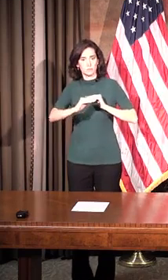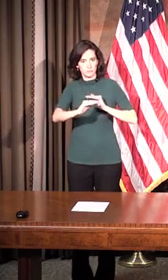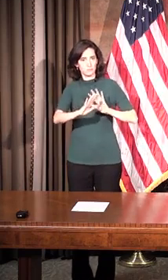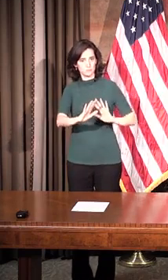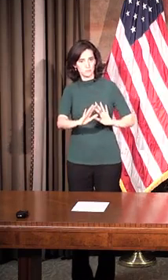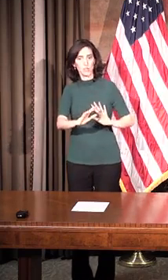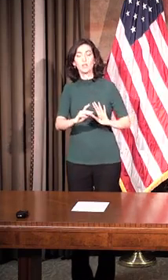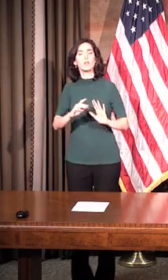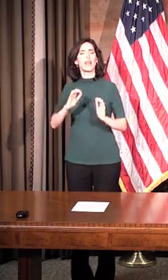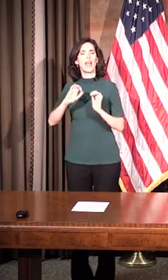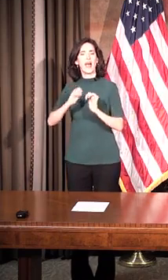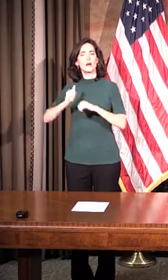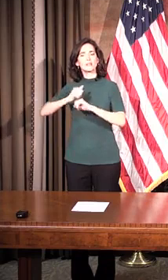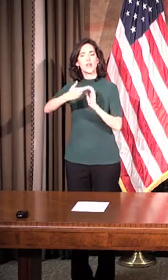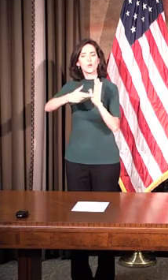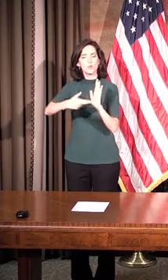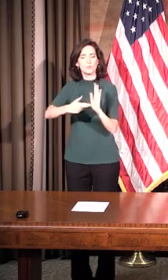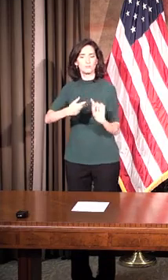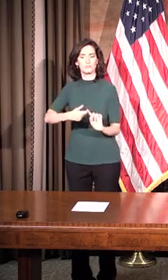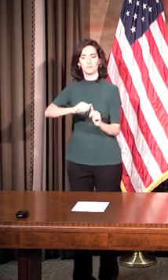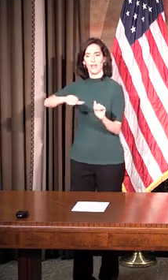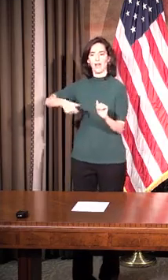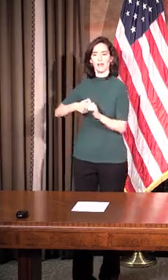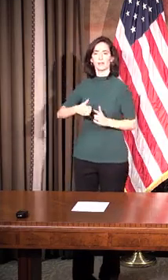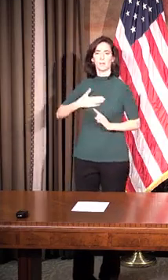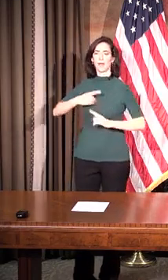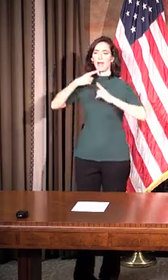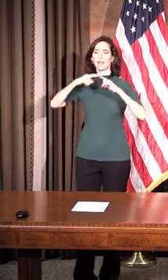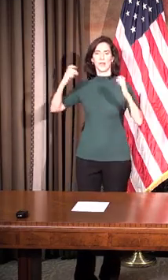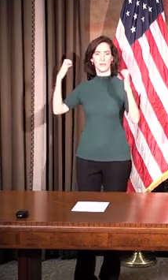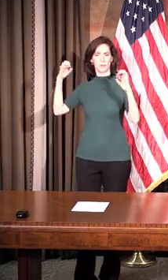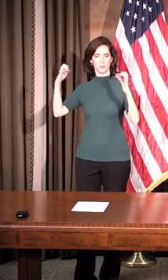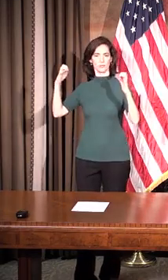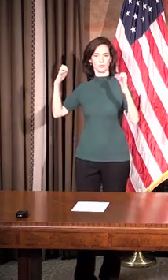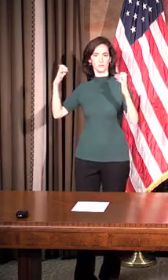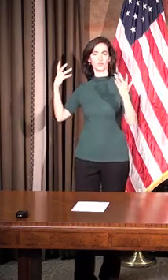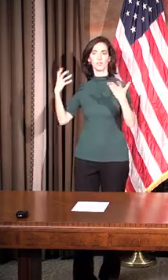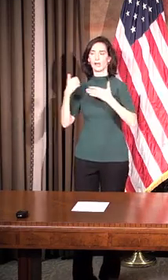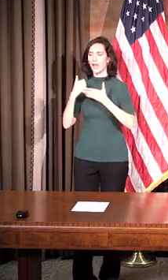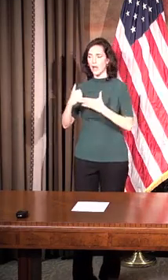then maintained the public health emergency here in Louisiana.